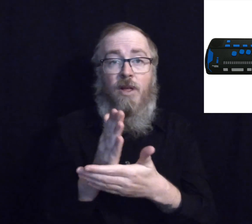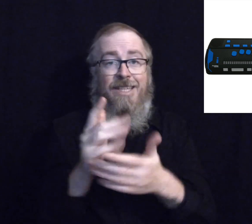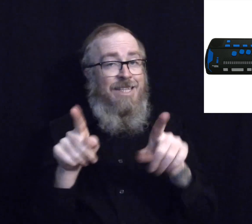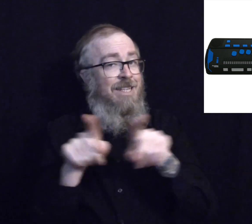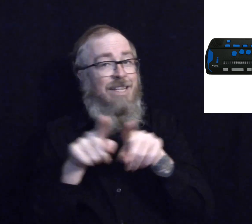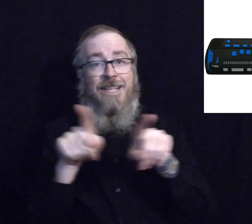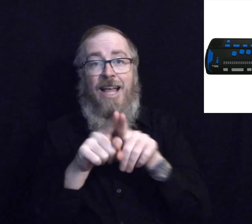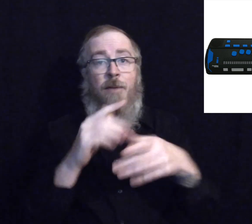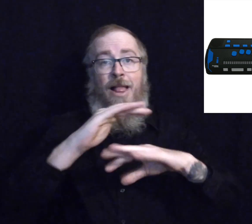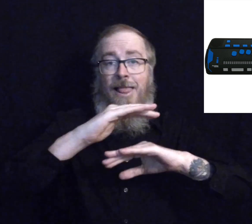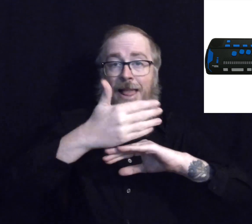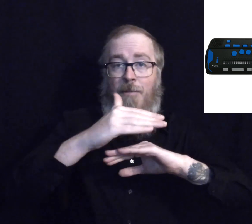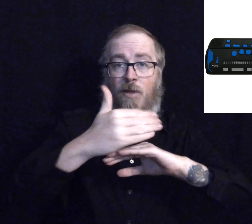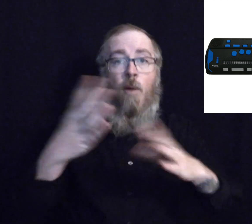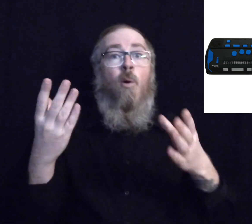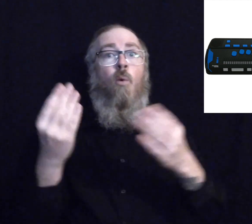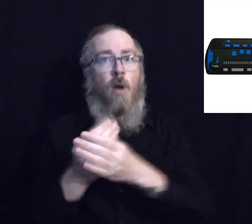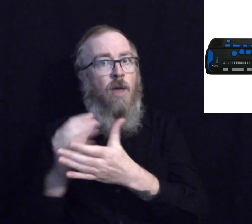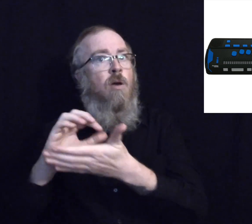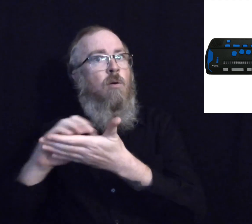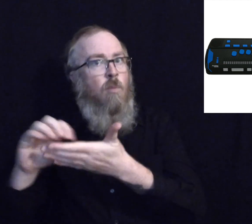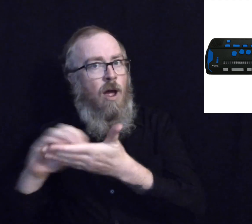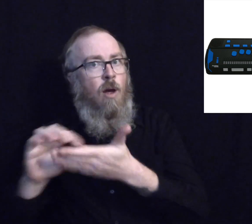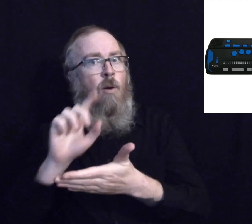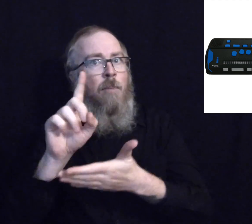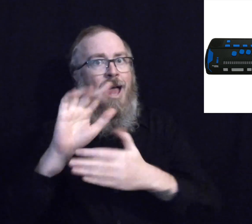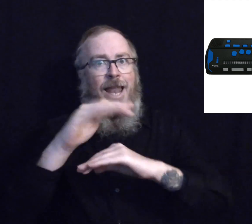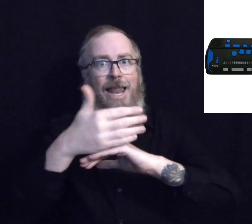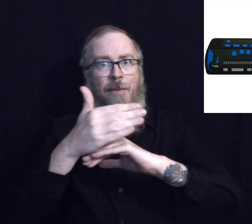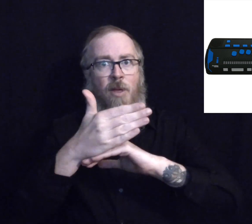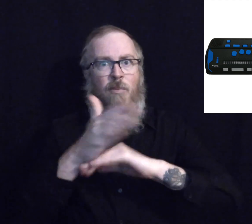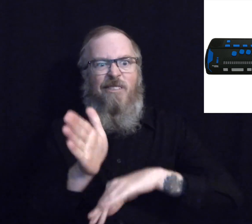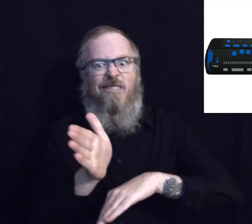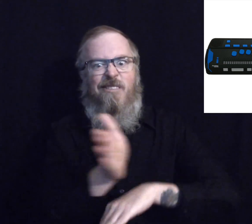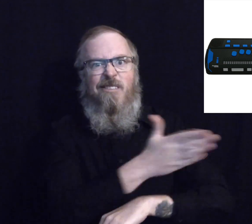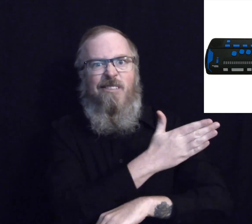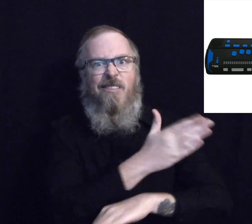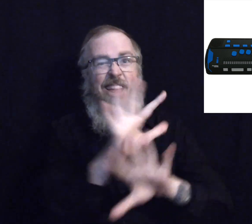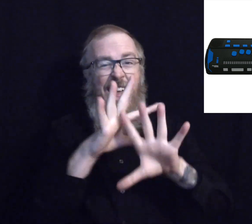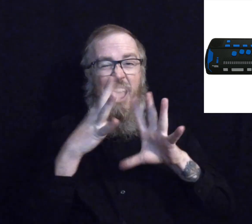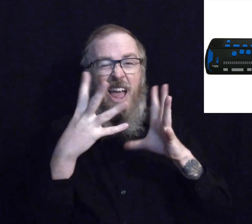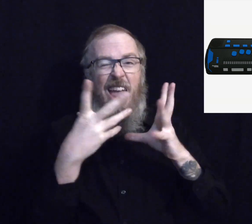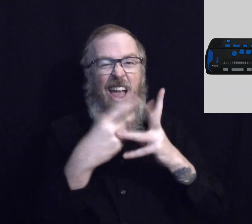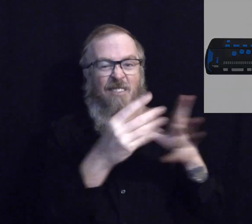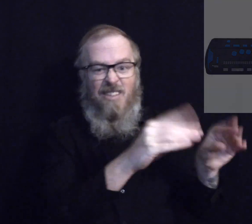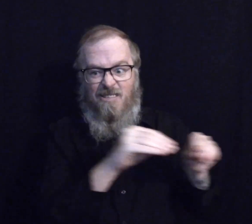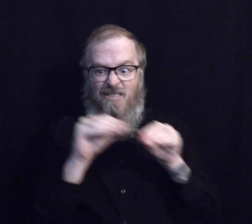fully functional laptop computer all housed within the construction of this Braille display.